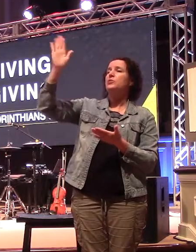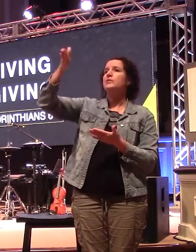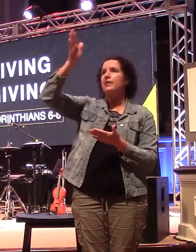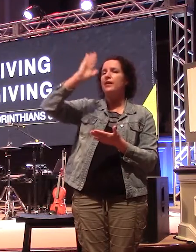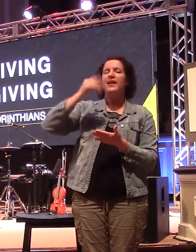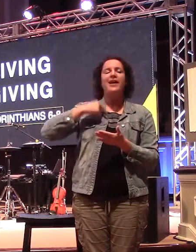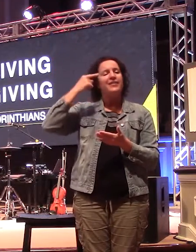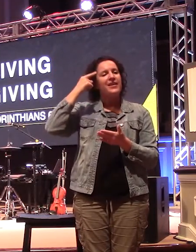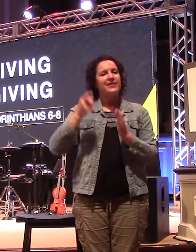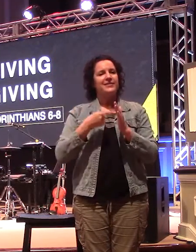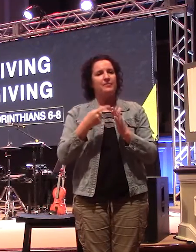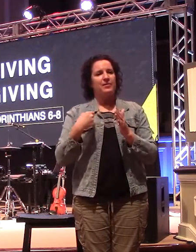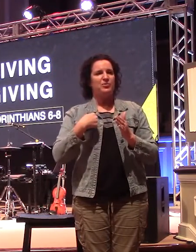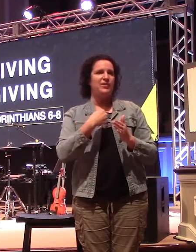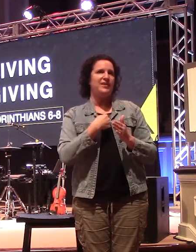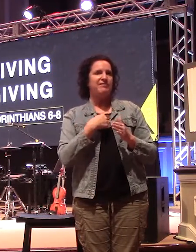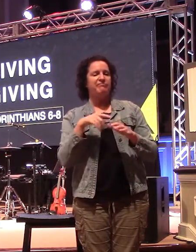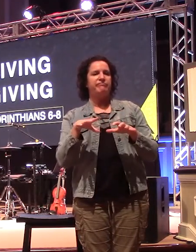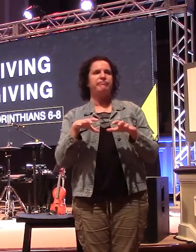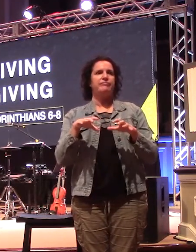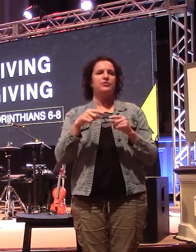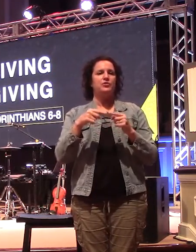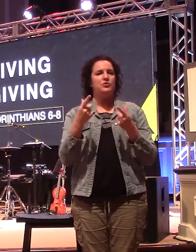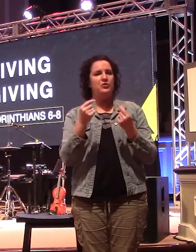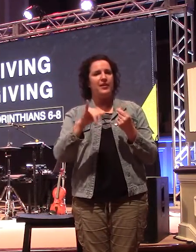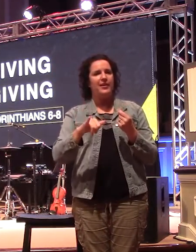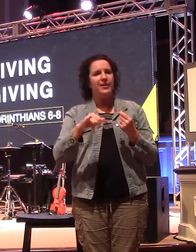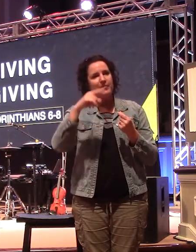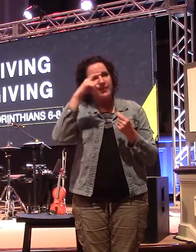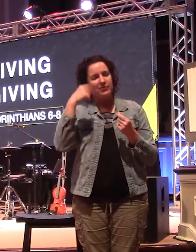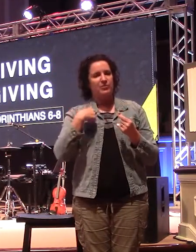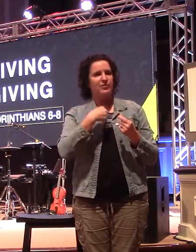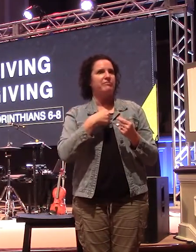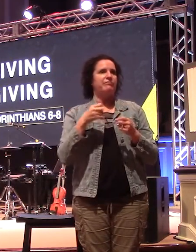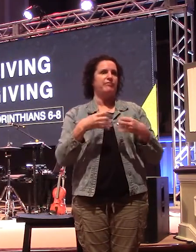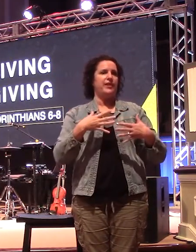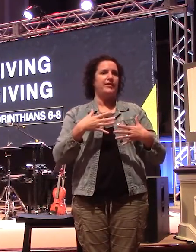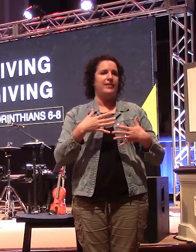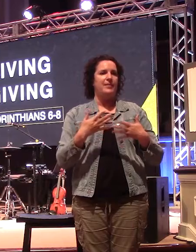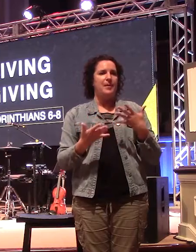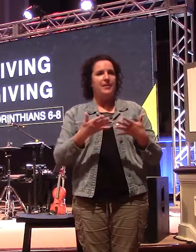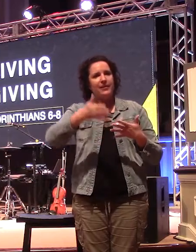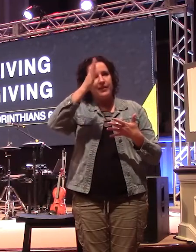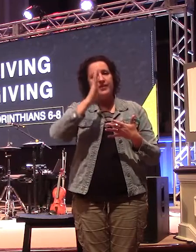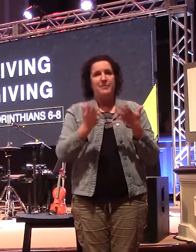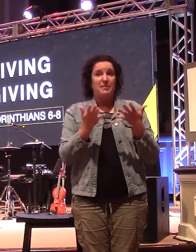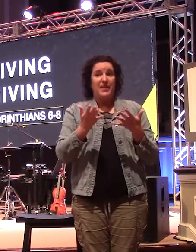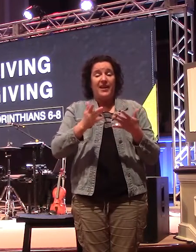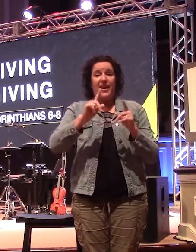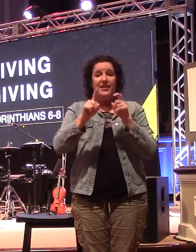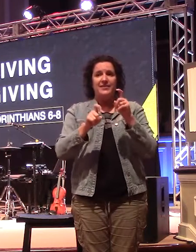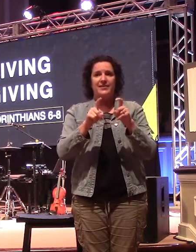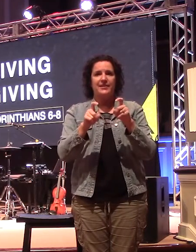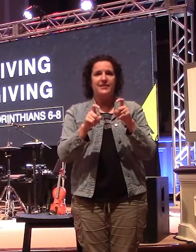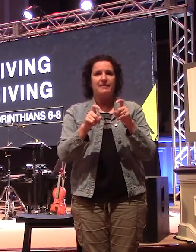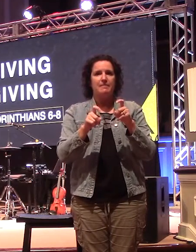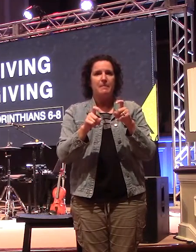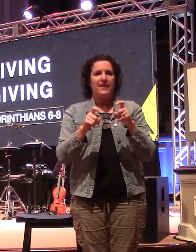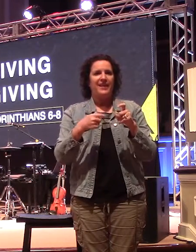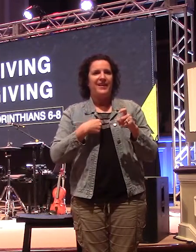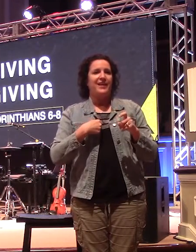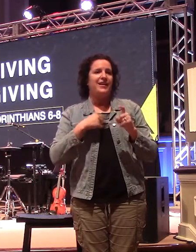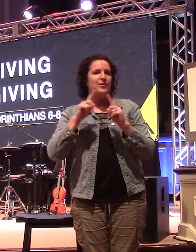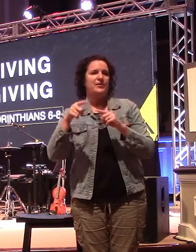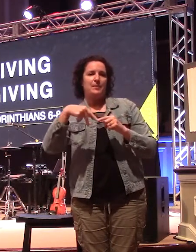think sometimes we're hesitant to do that because we're afraid what God might ask. In Pennsylvania, and came and said, I said, okay,